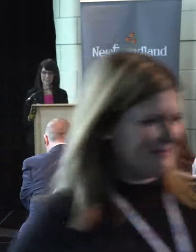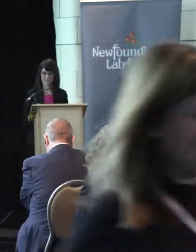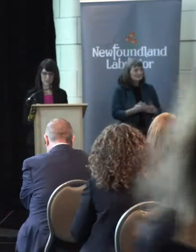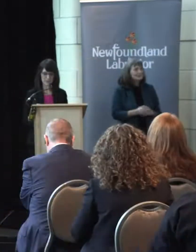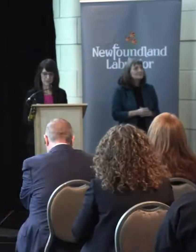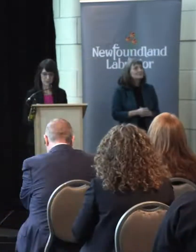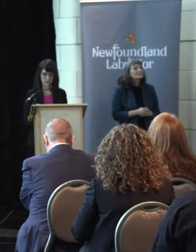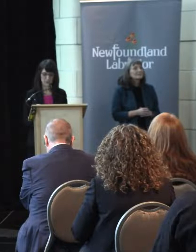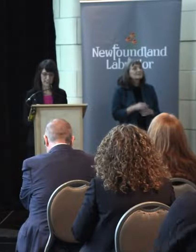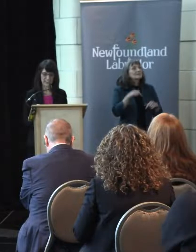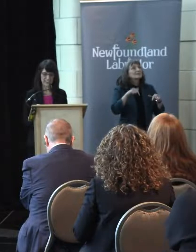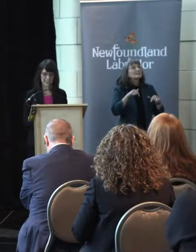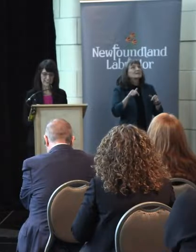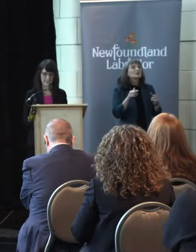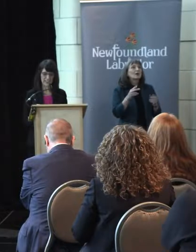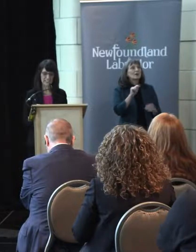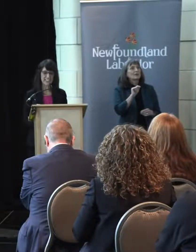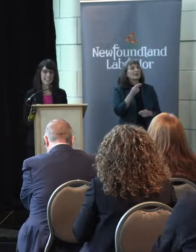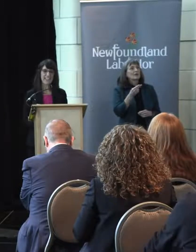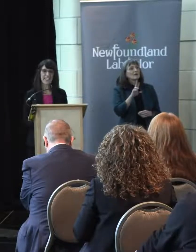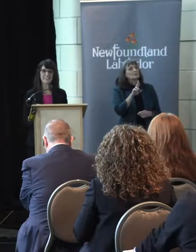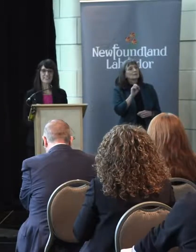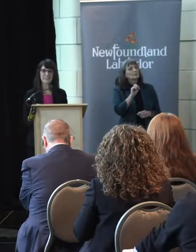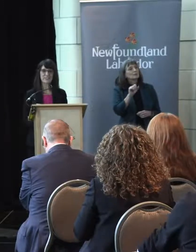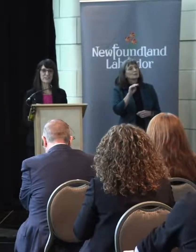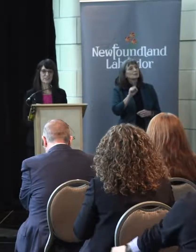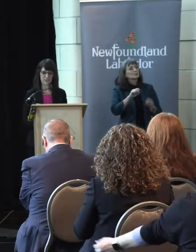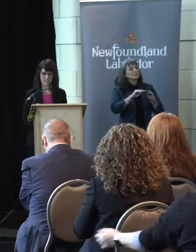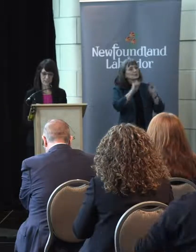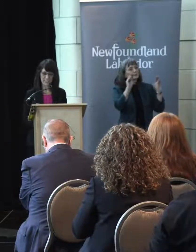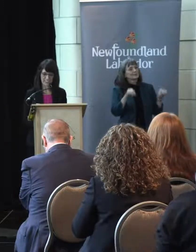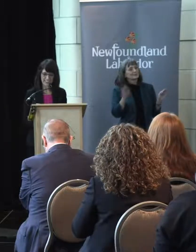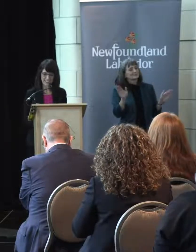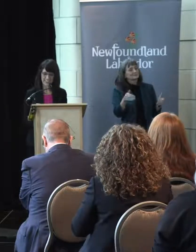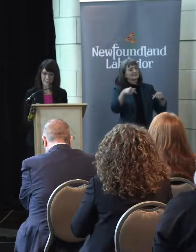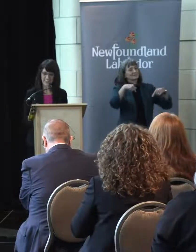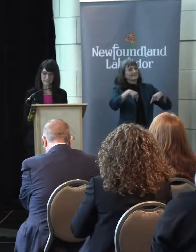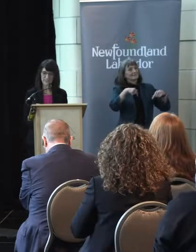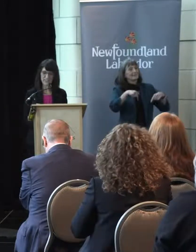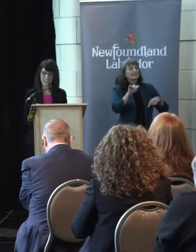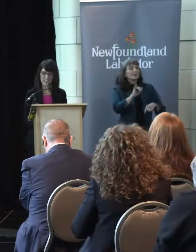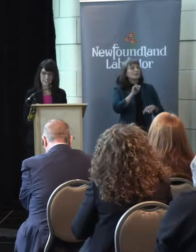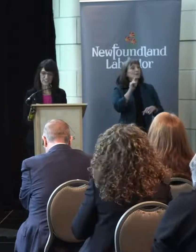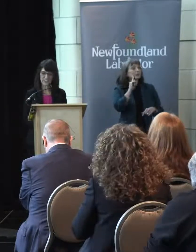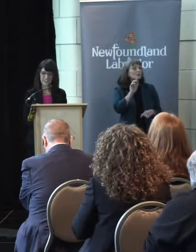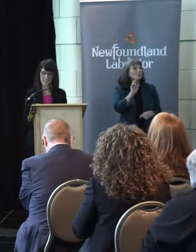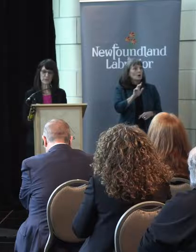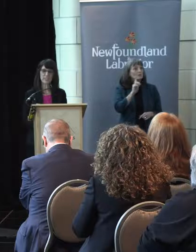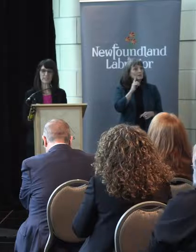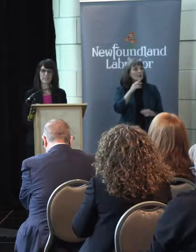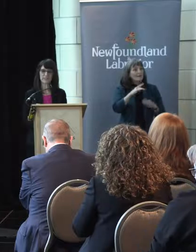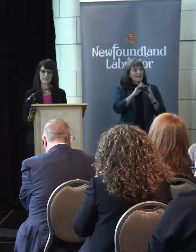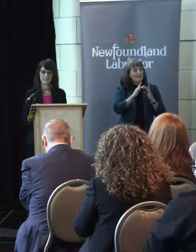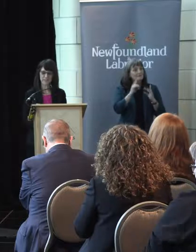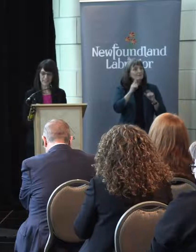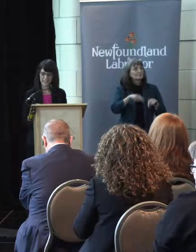today at the rooms for this event, and to those who are joining us online for the launch of the